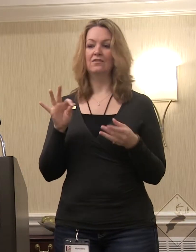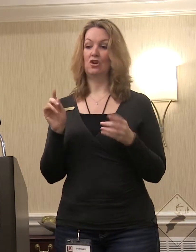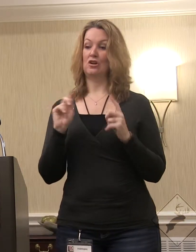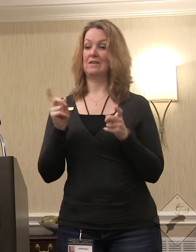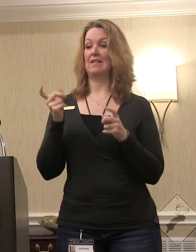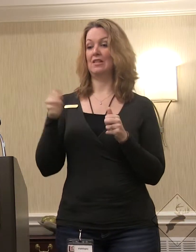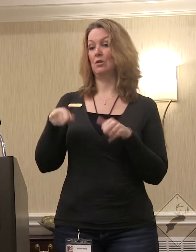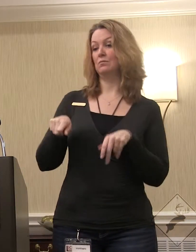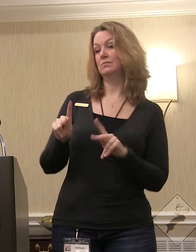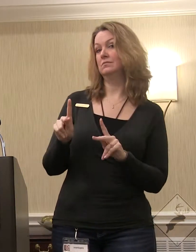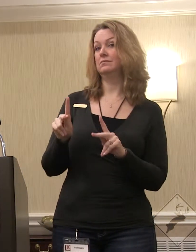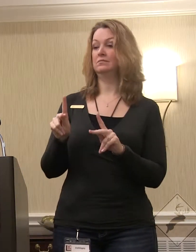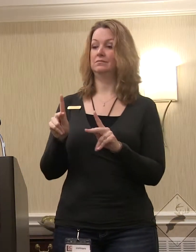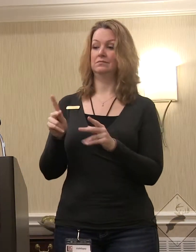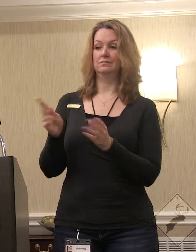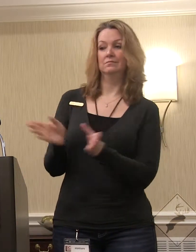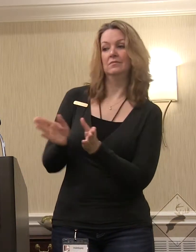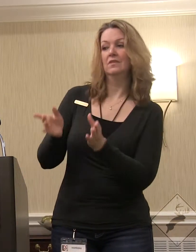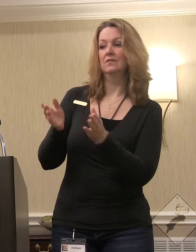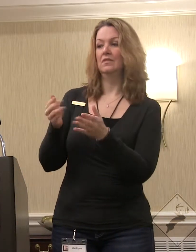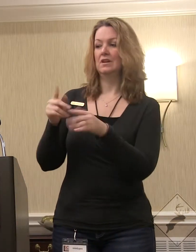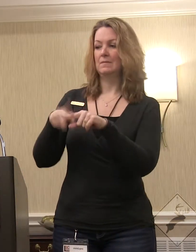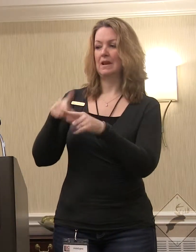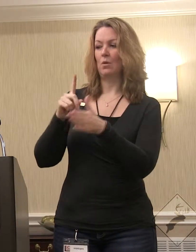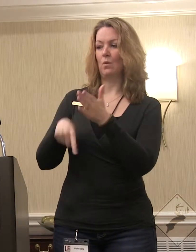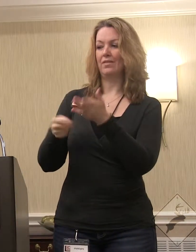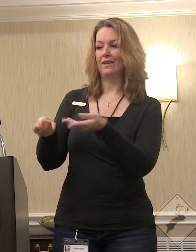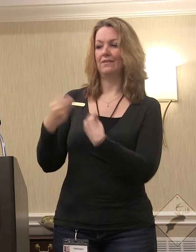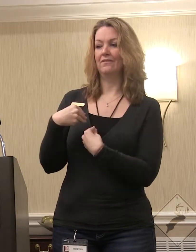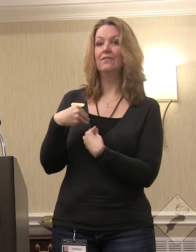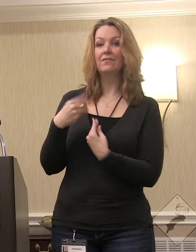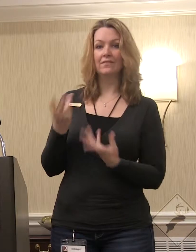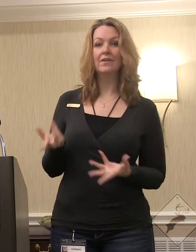and privileges to people based on how much they're giving.